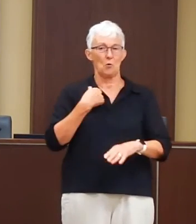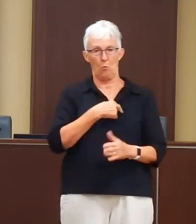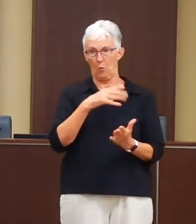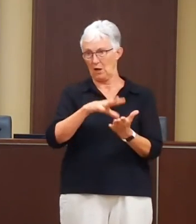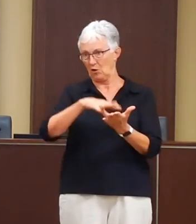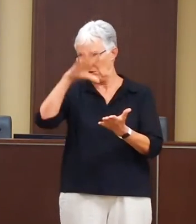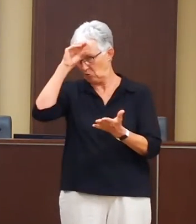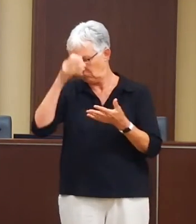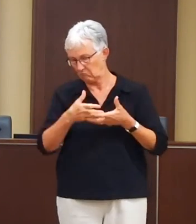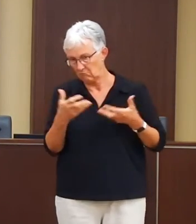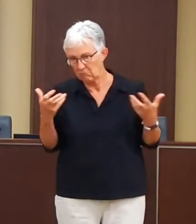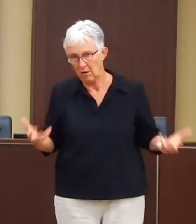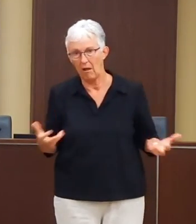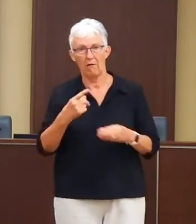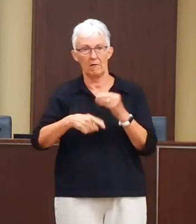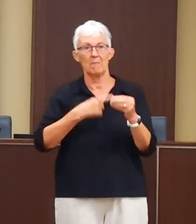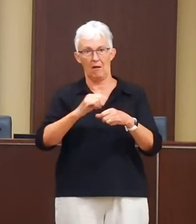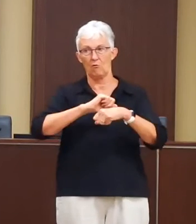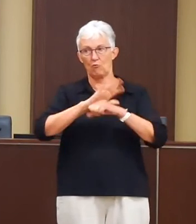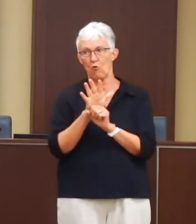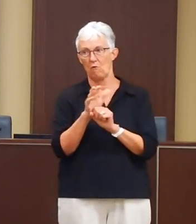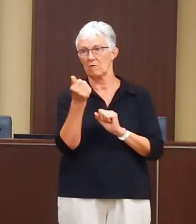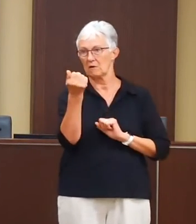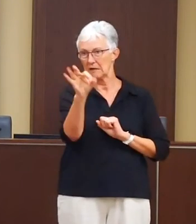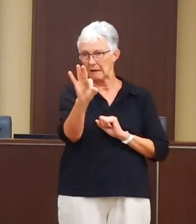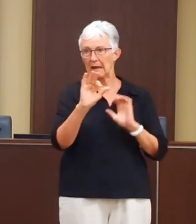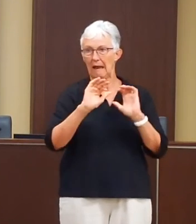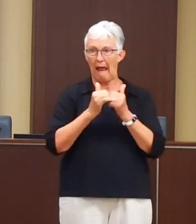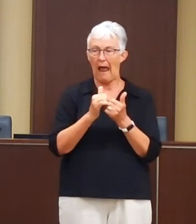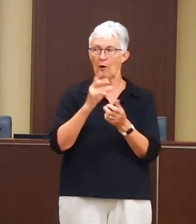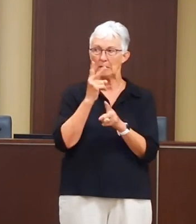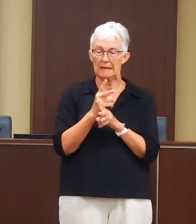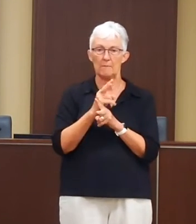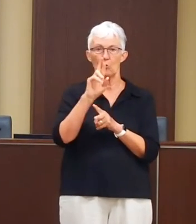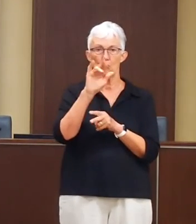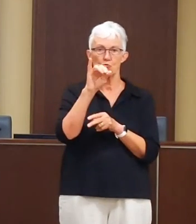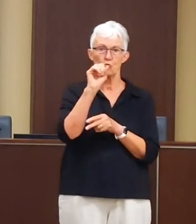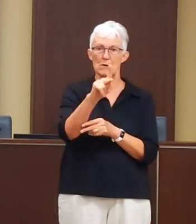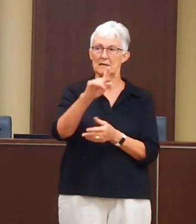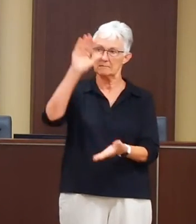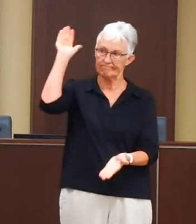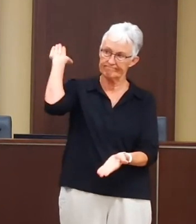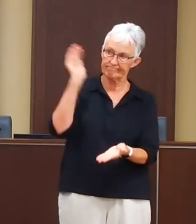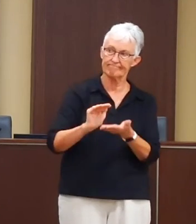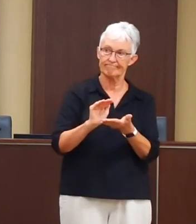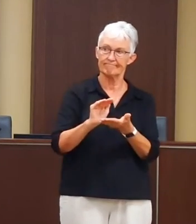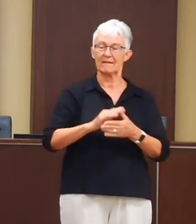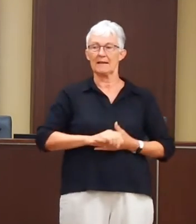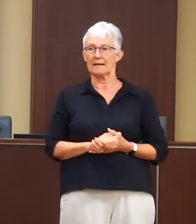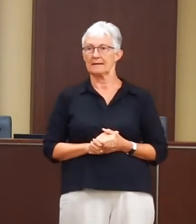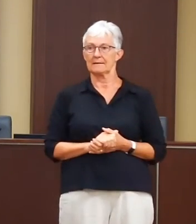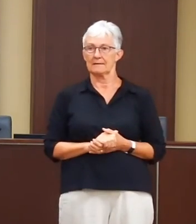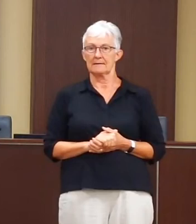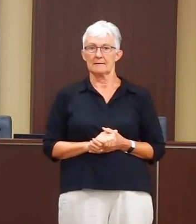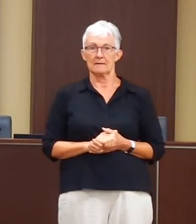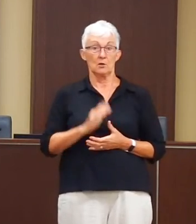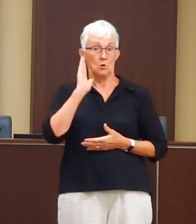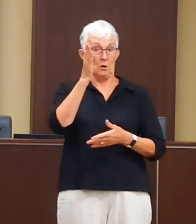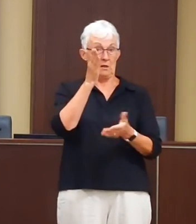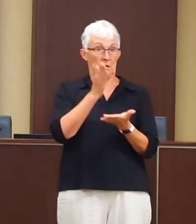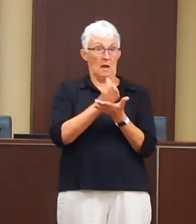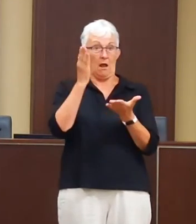COVID-19 and how do you mitigate the risk of that spread. So with that, we'll stop. I've got the members of my team that are here. We're